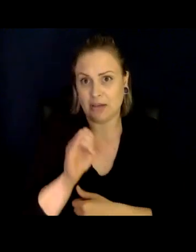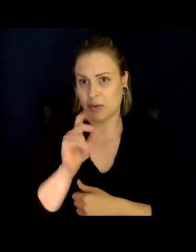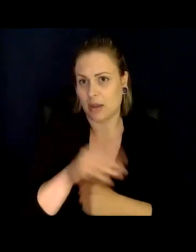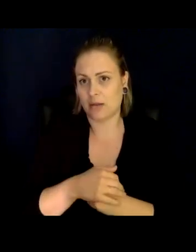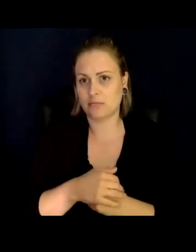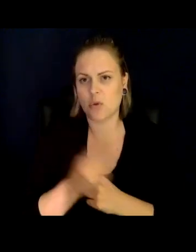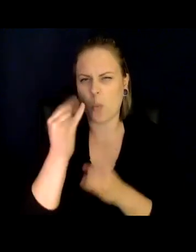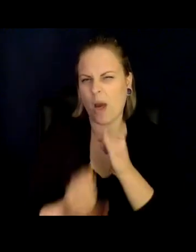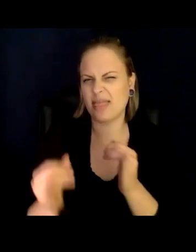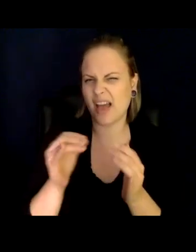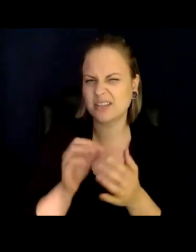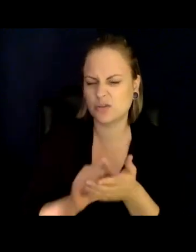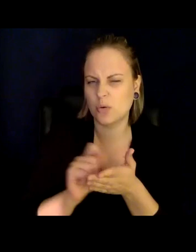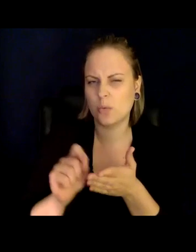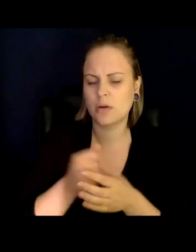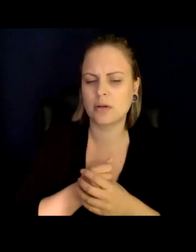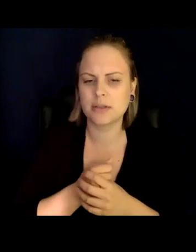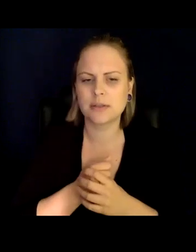Just one last note here.